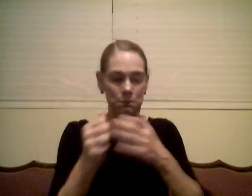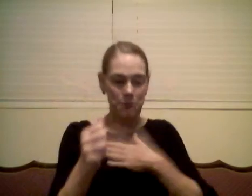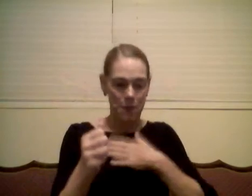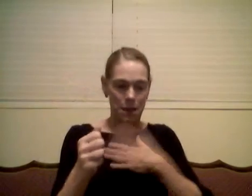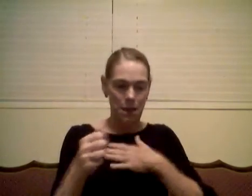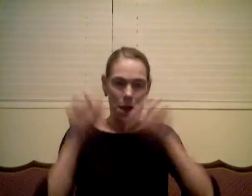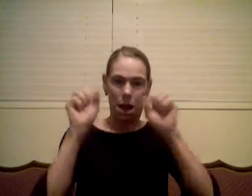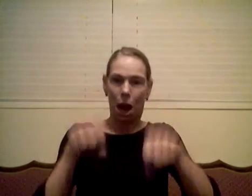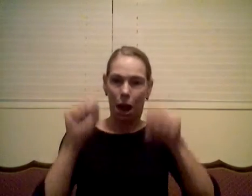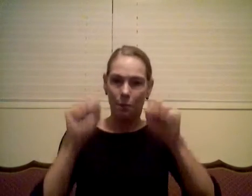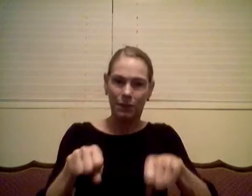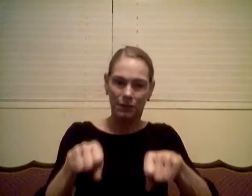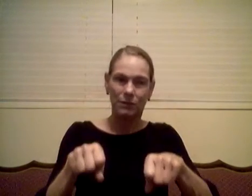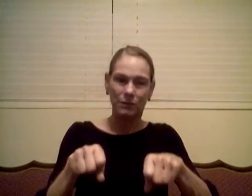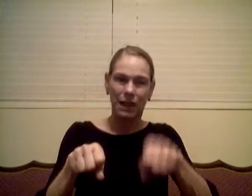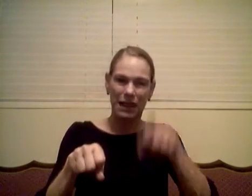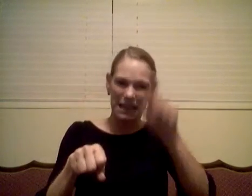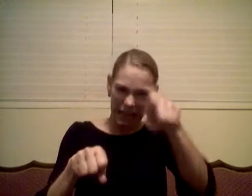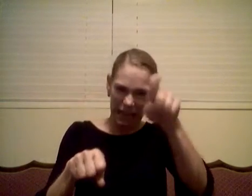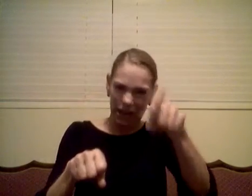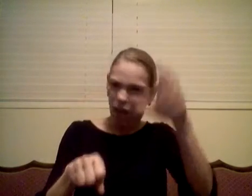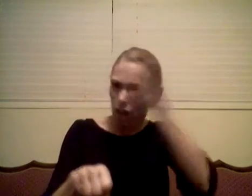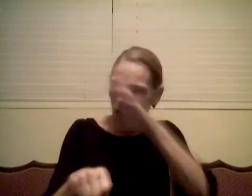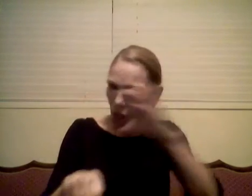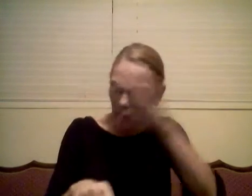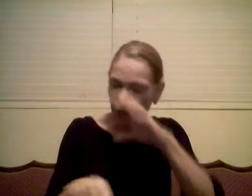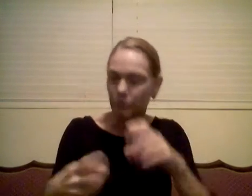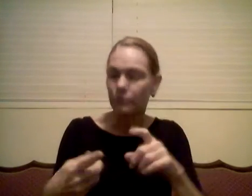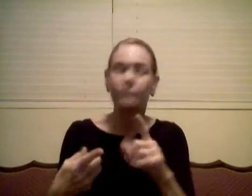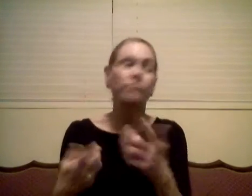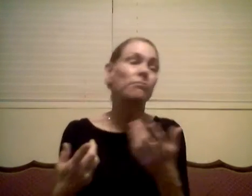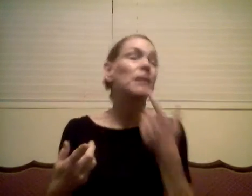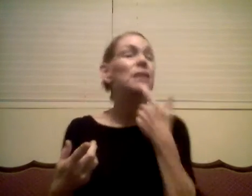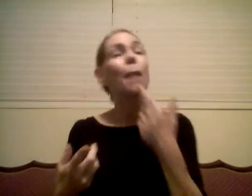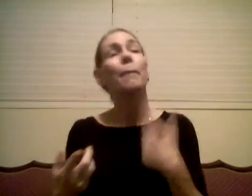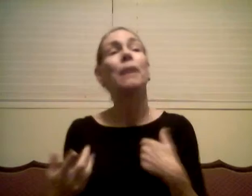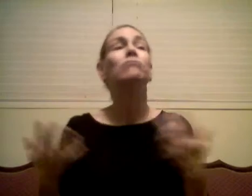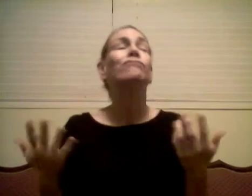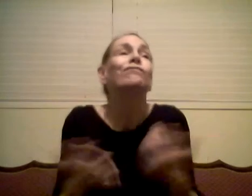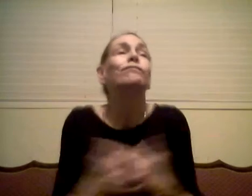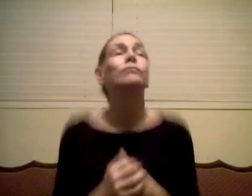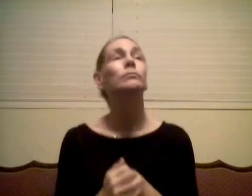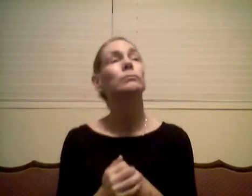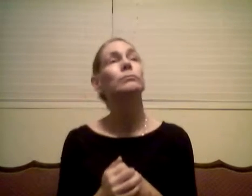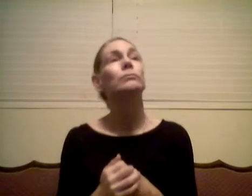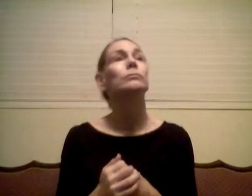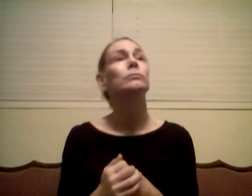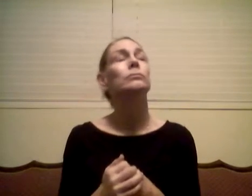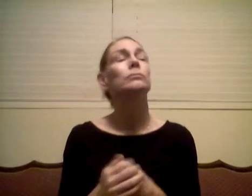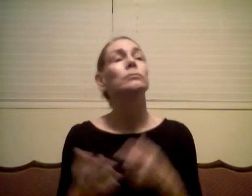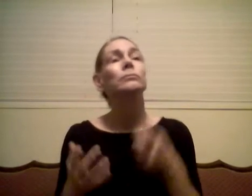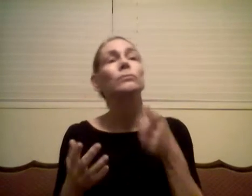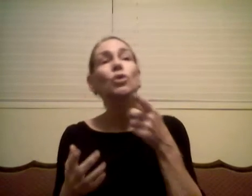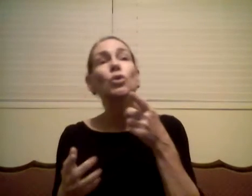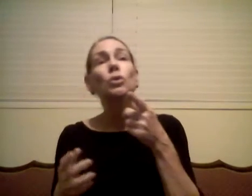wanted to know, for example, a little bit about maybe how well do you set and achieve goals? I